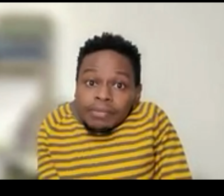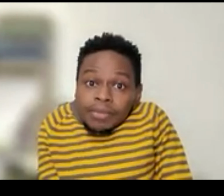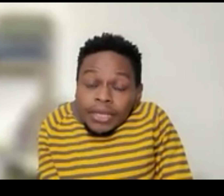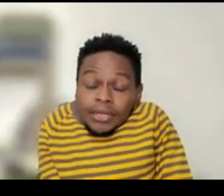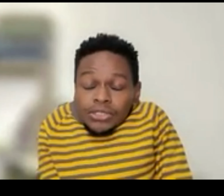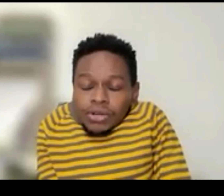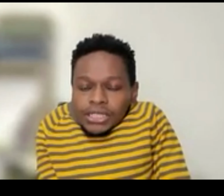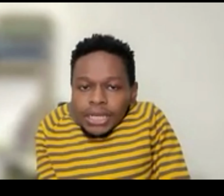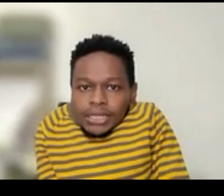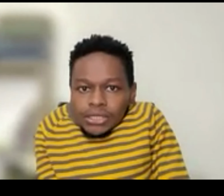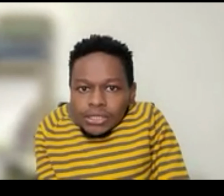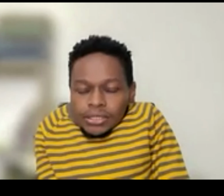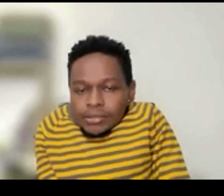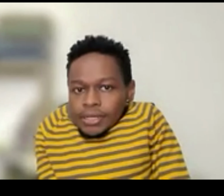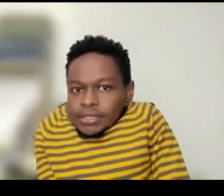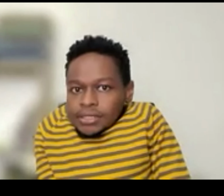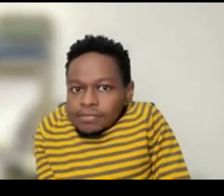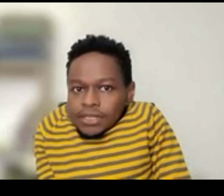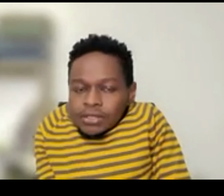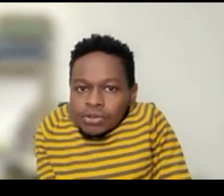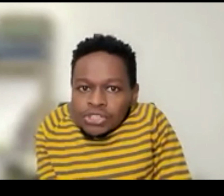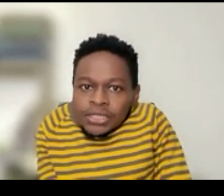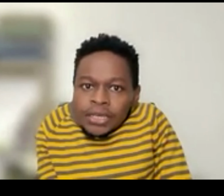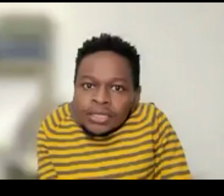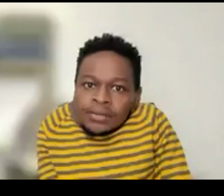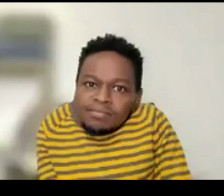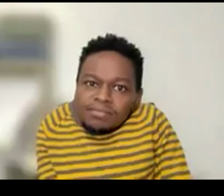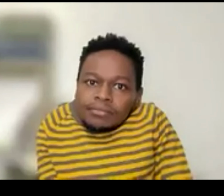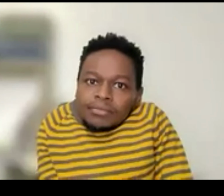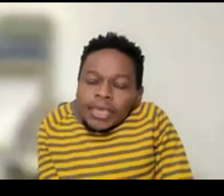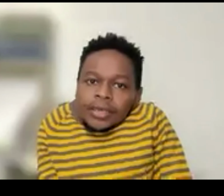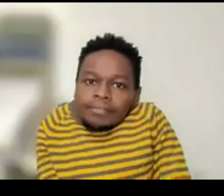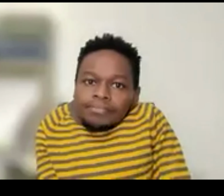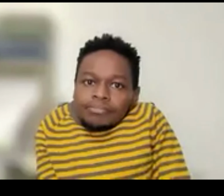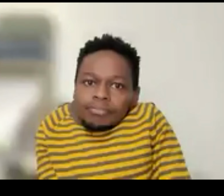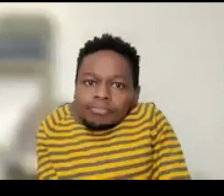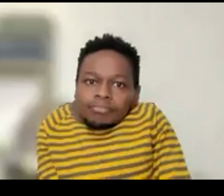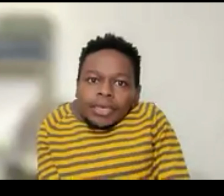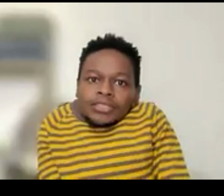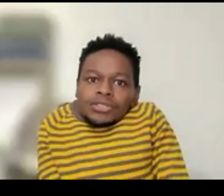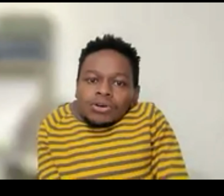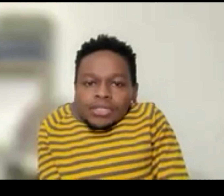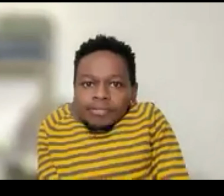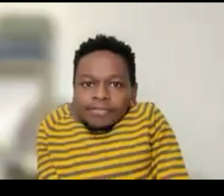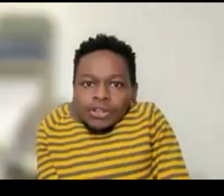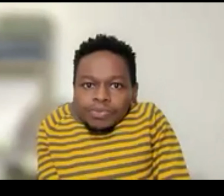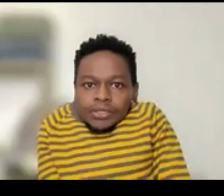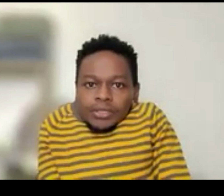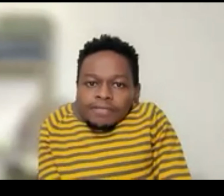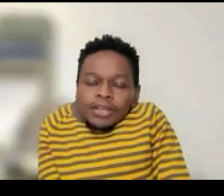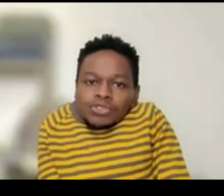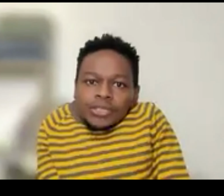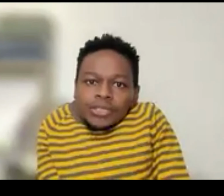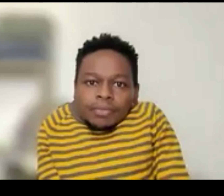and historic challenges, the assistive technology sector is not developed. The value chains are